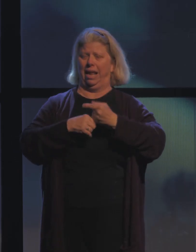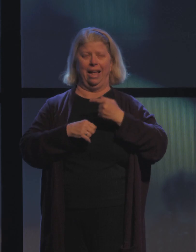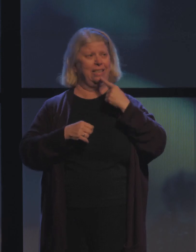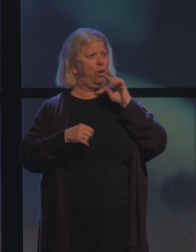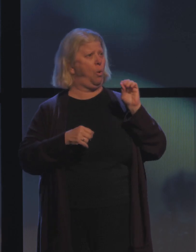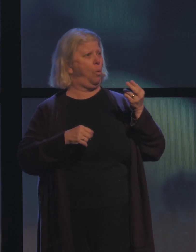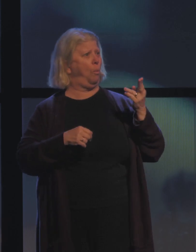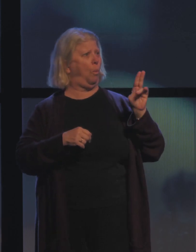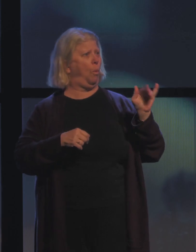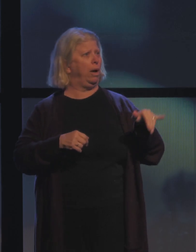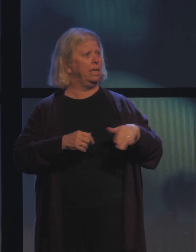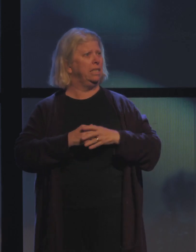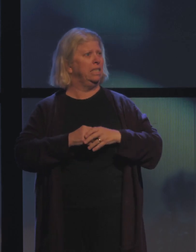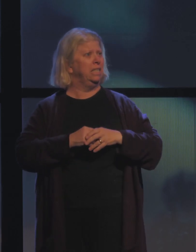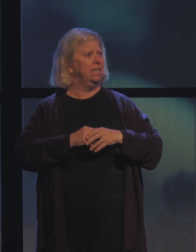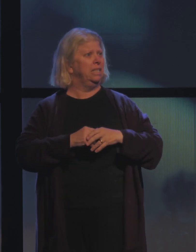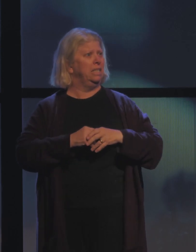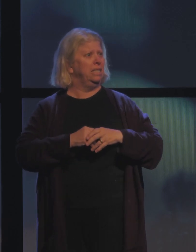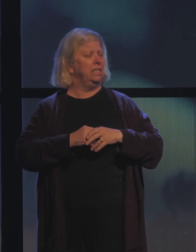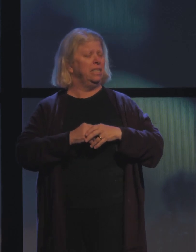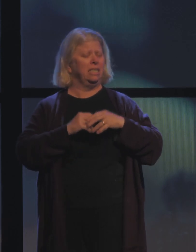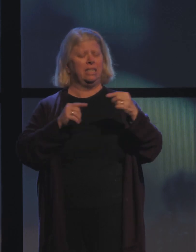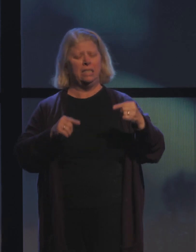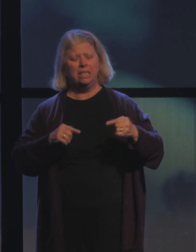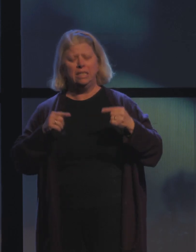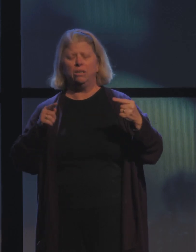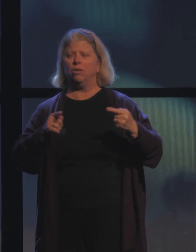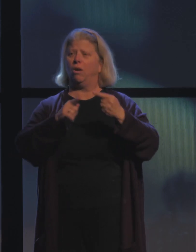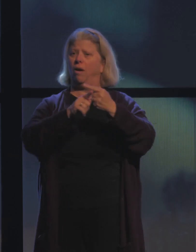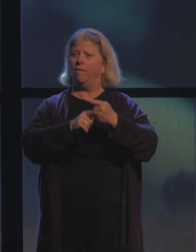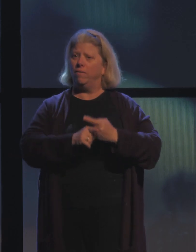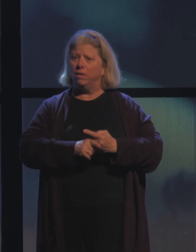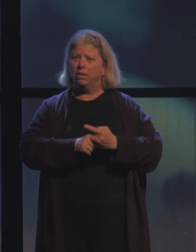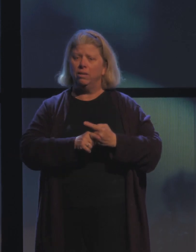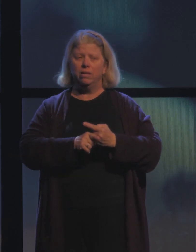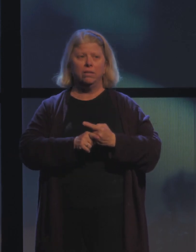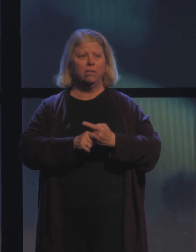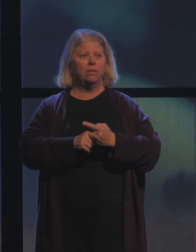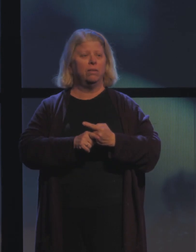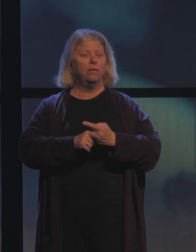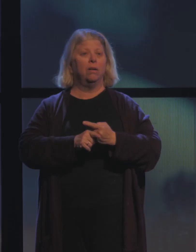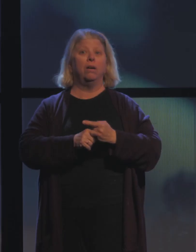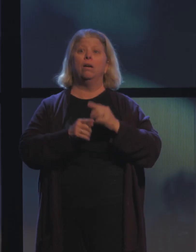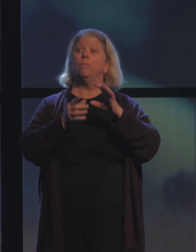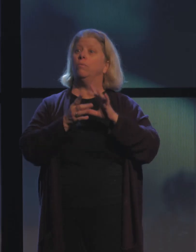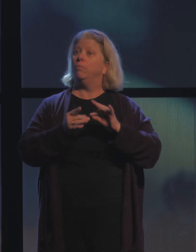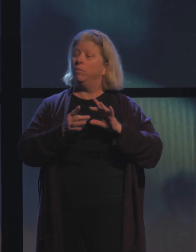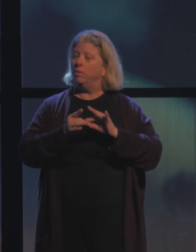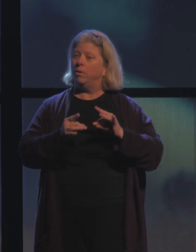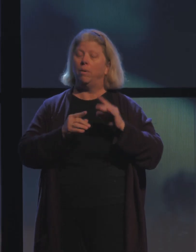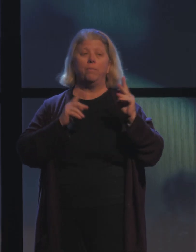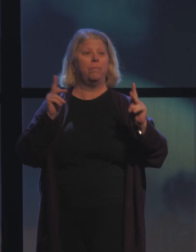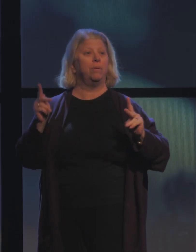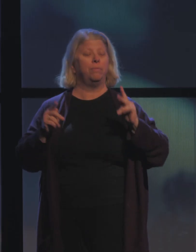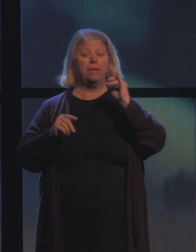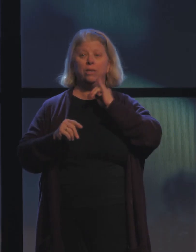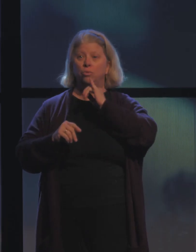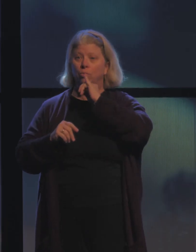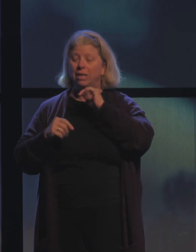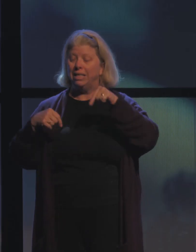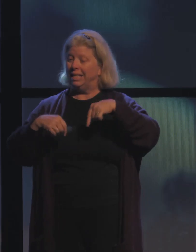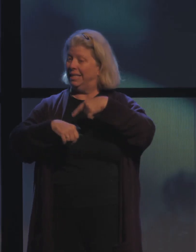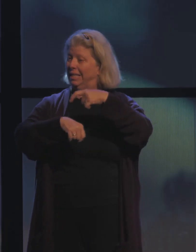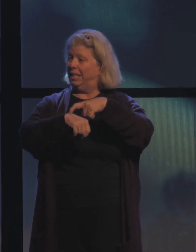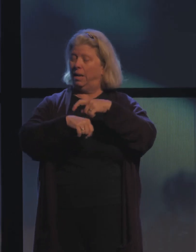boy. The tension, the conflict. Speaking of the people of Israel at this time,